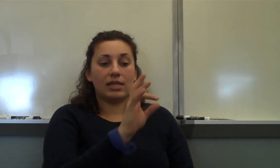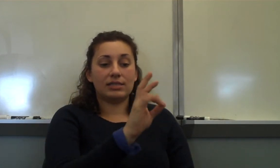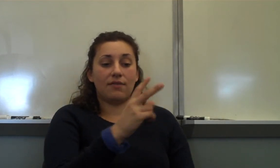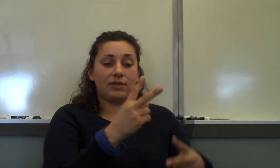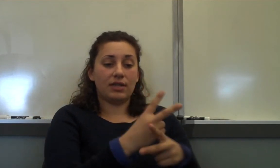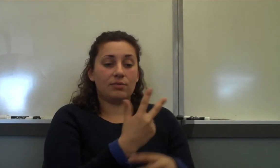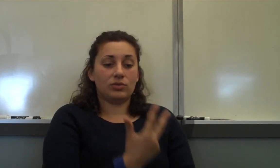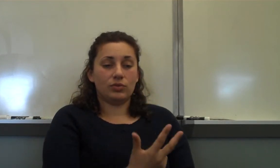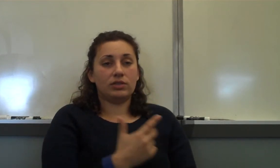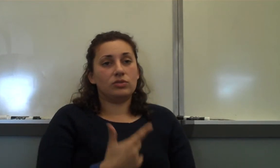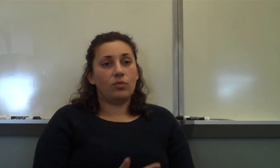And that's it.